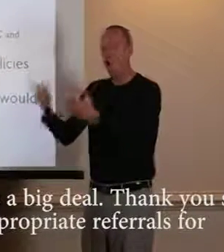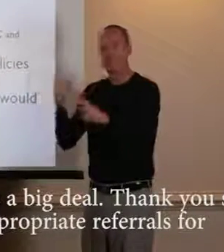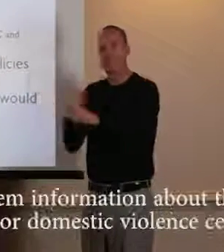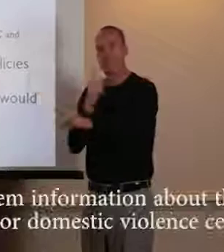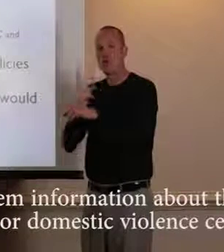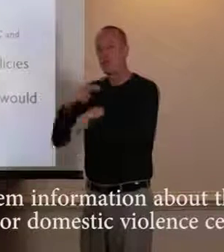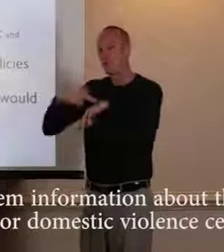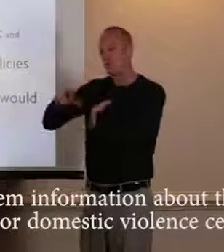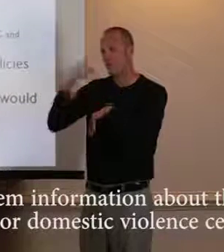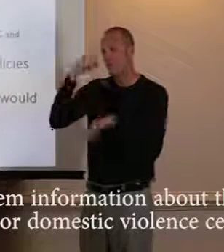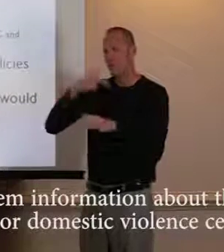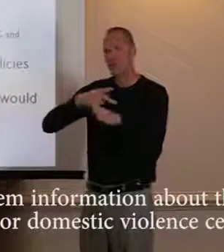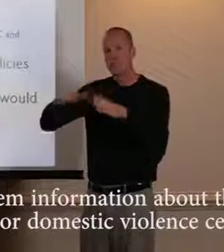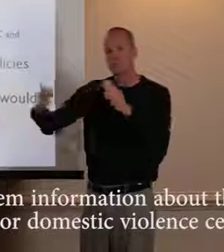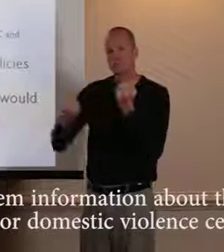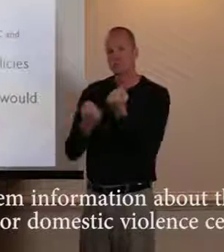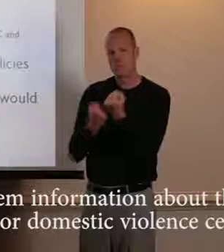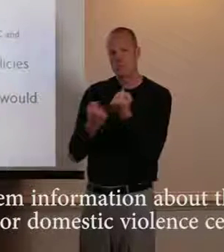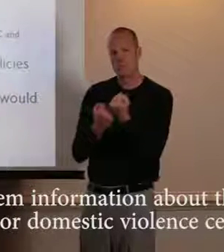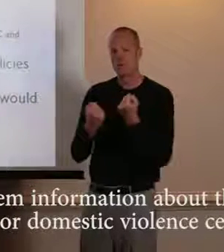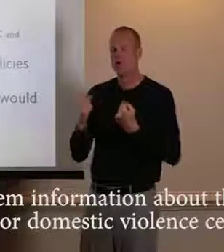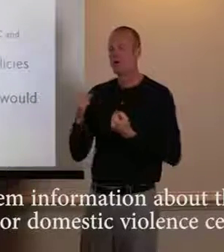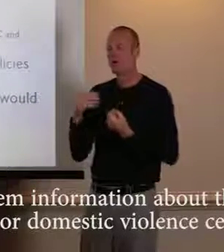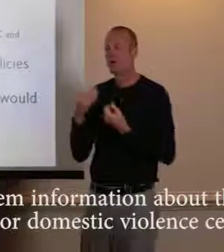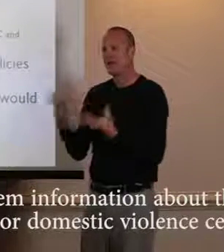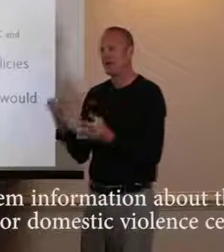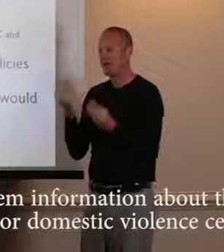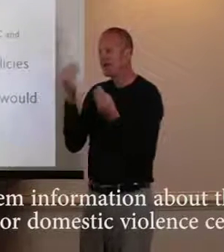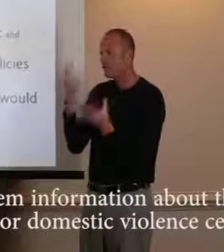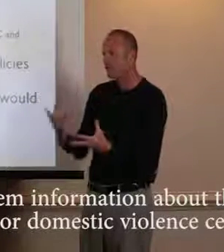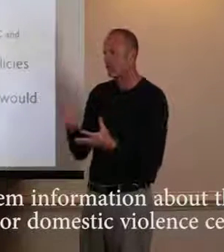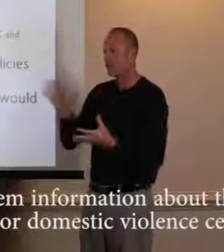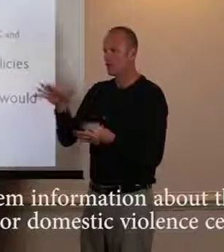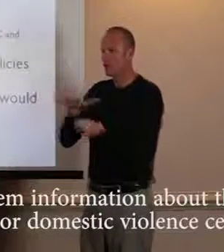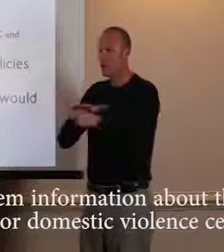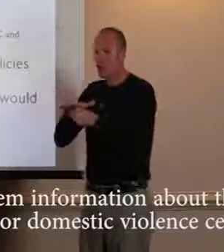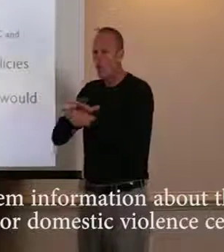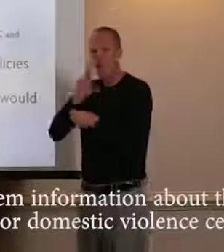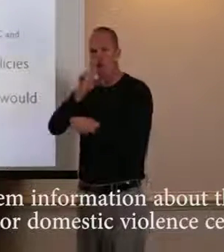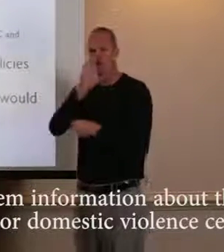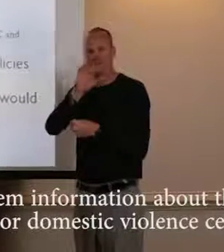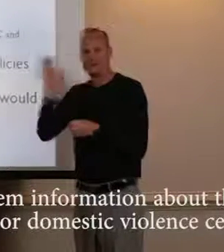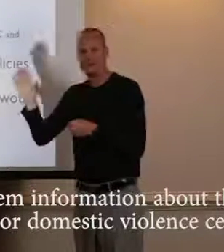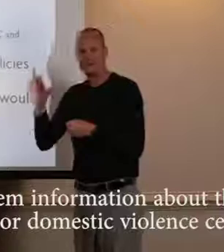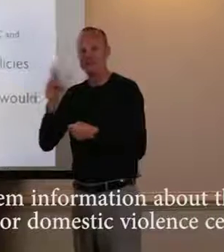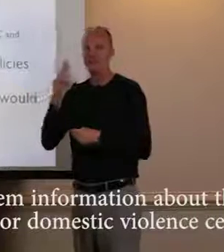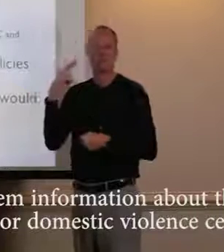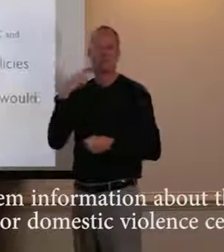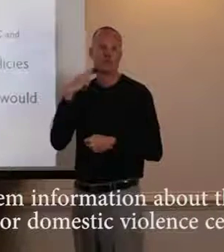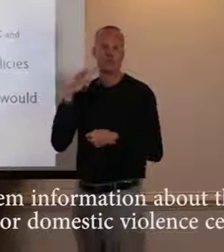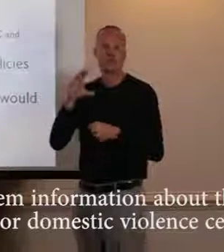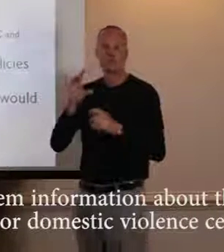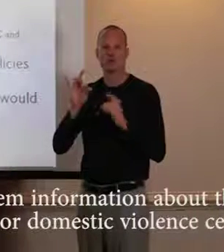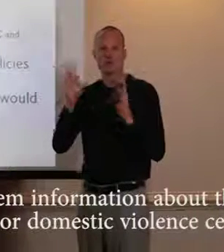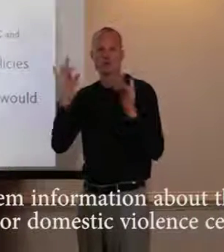for professional support. Give them information with their local RCC, Rape Crisis Center, or Domestic Violence